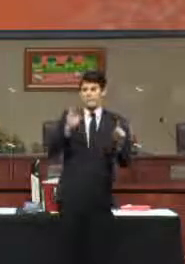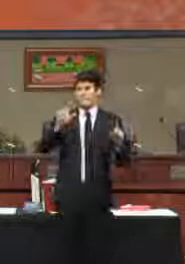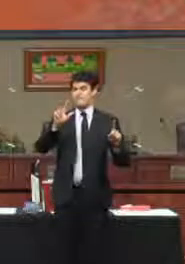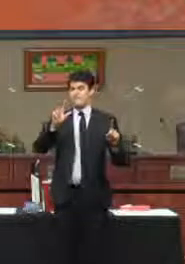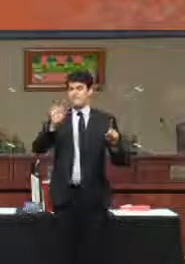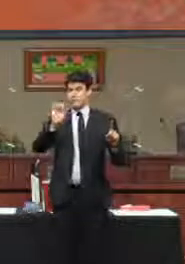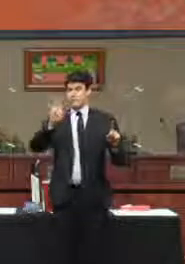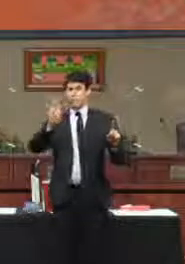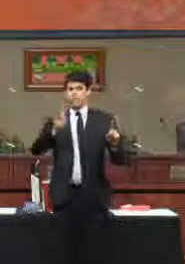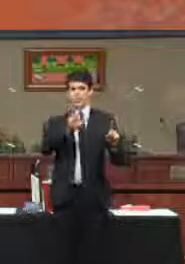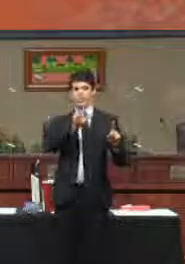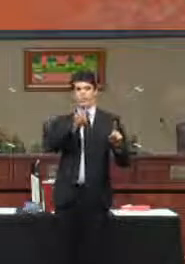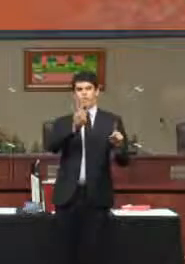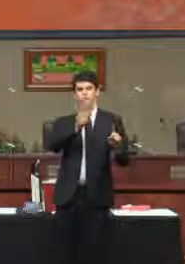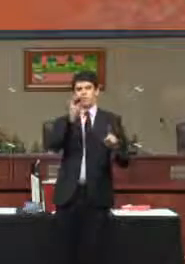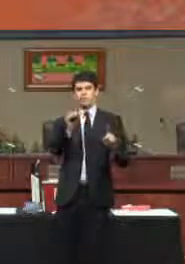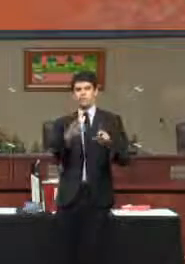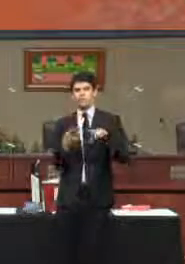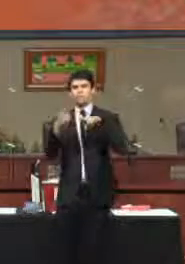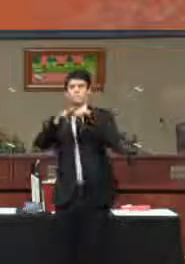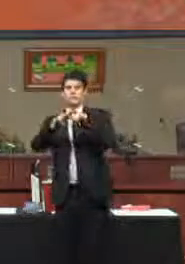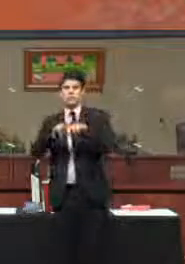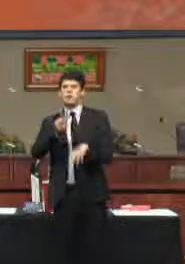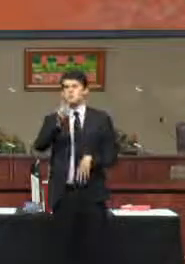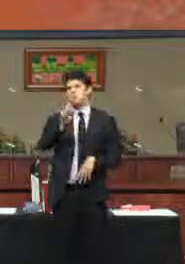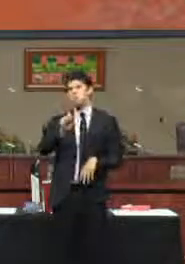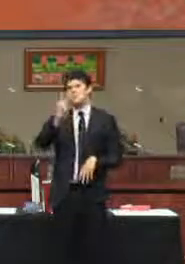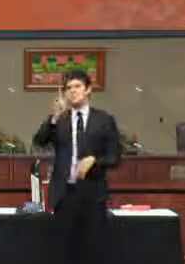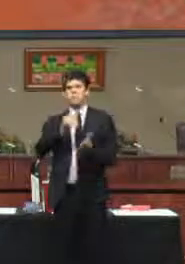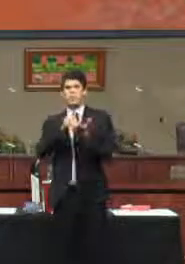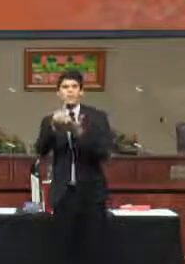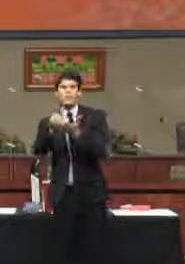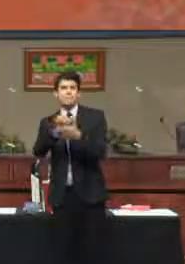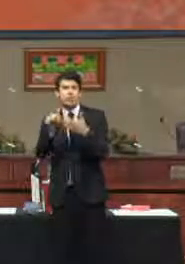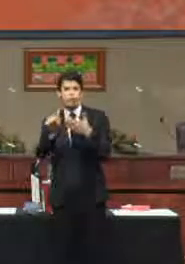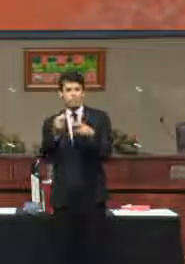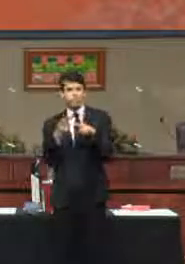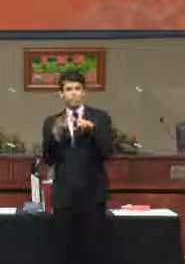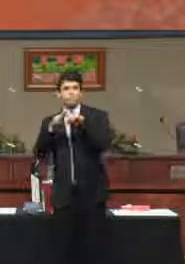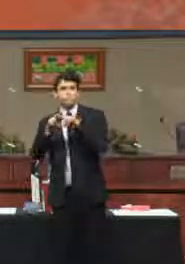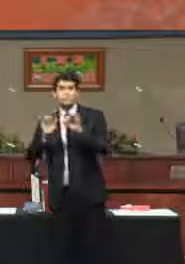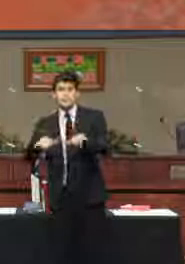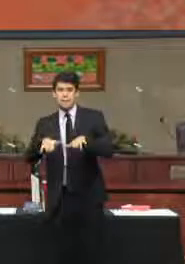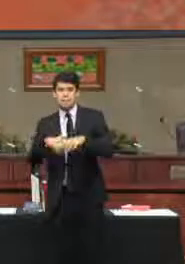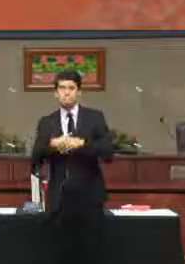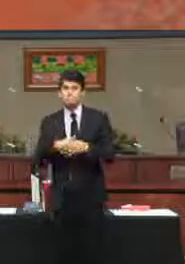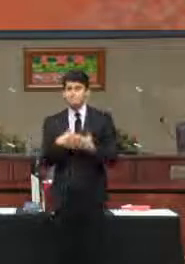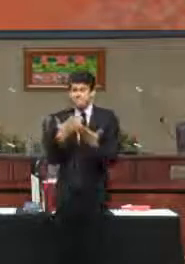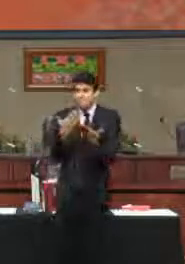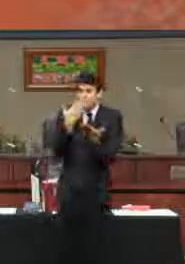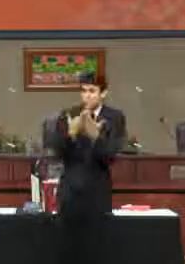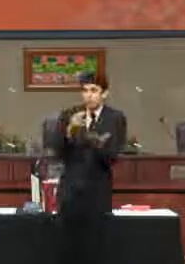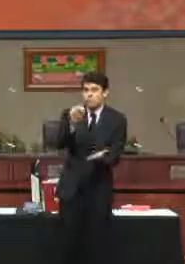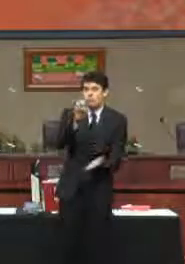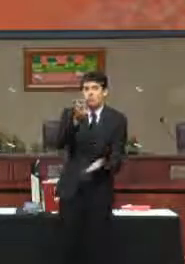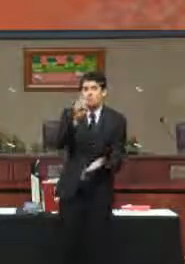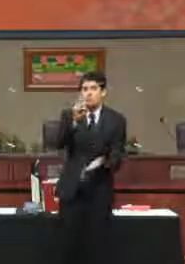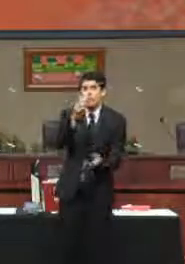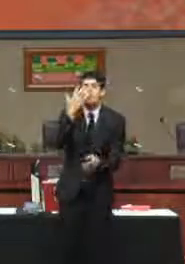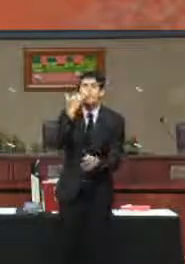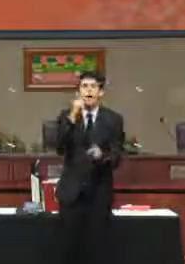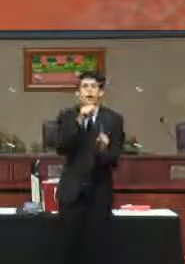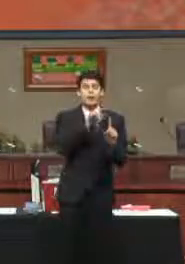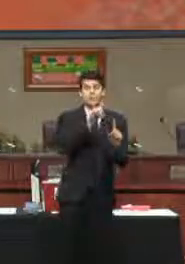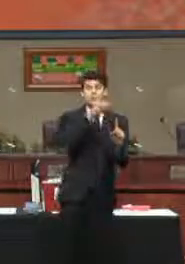a $2.6 million increase over January numbers. And that is very good news, since the January collections